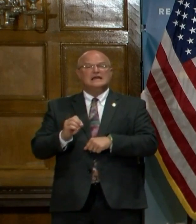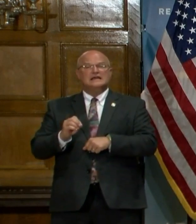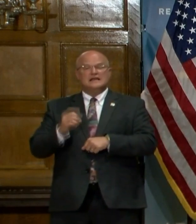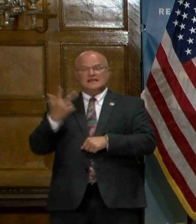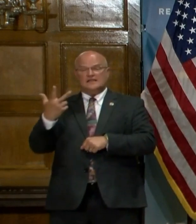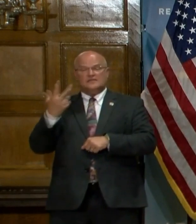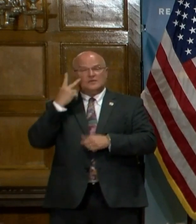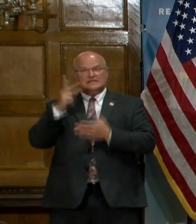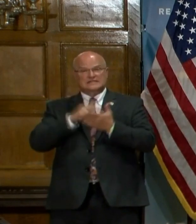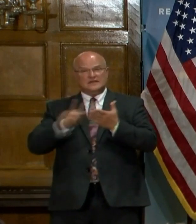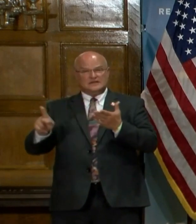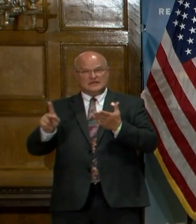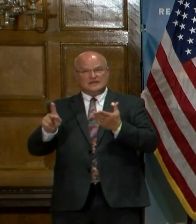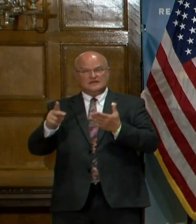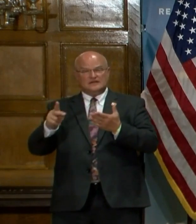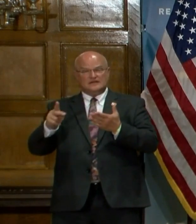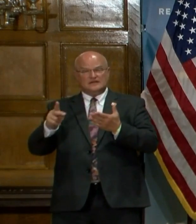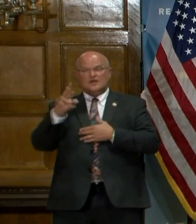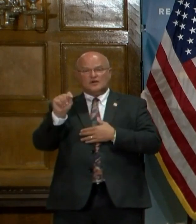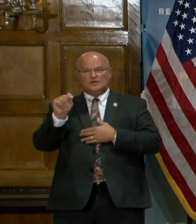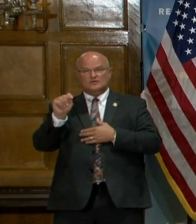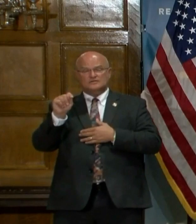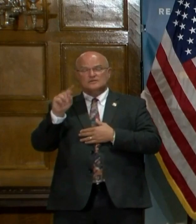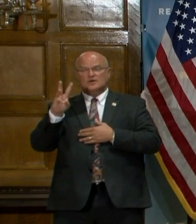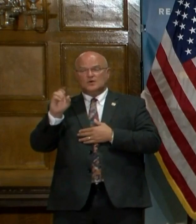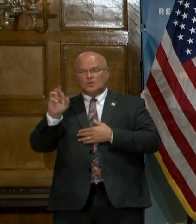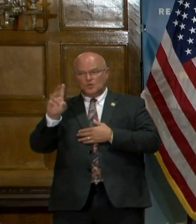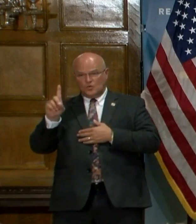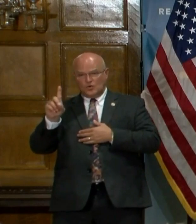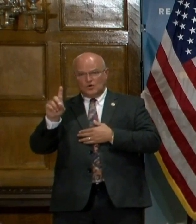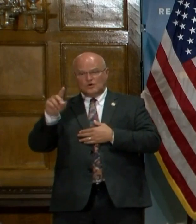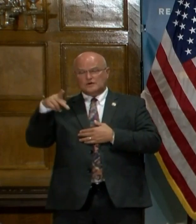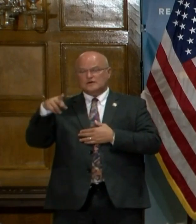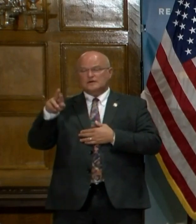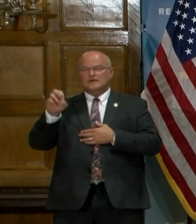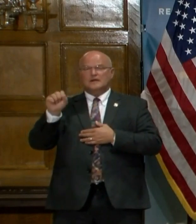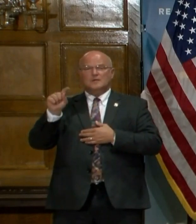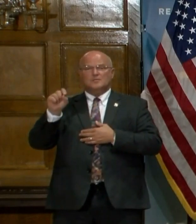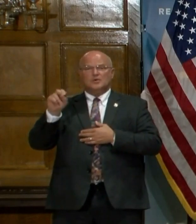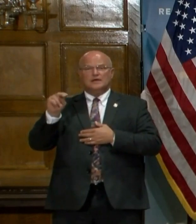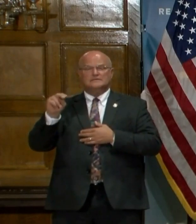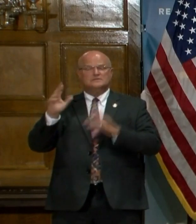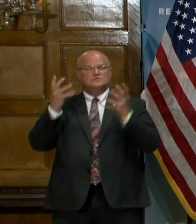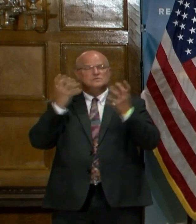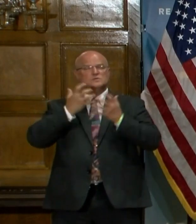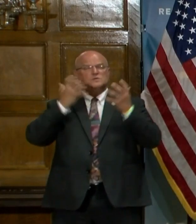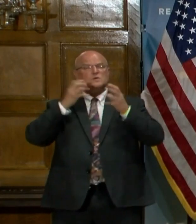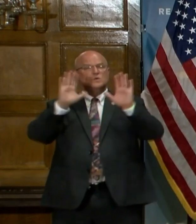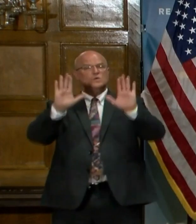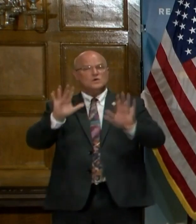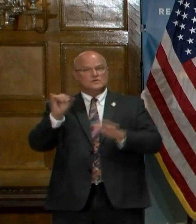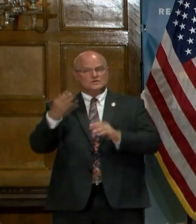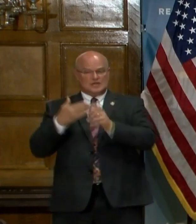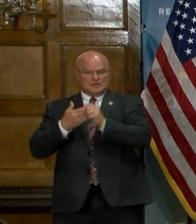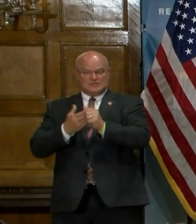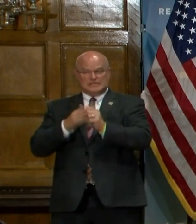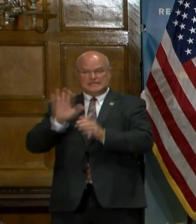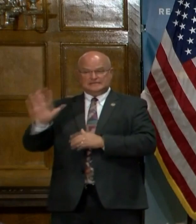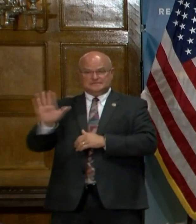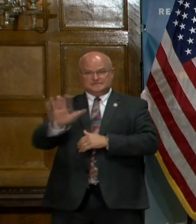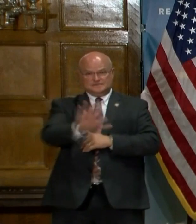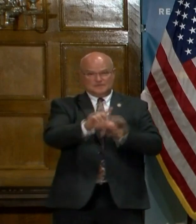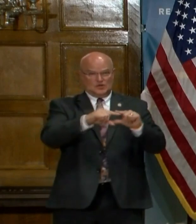three secretaries, Secretary Hurst, Secretary Ward, Secretary Preston. They're just doing an outstanding job leading their